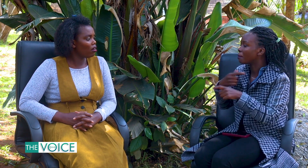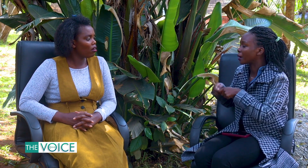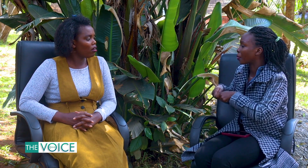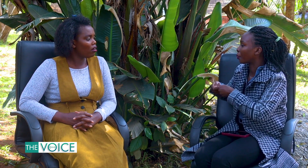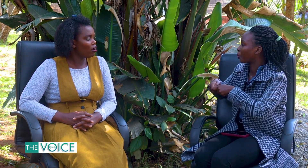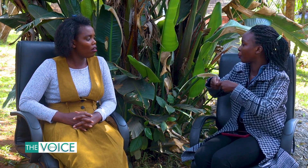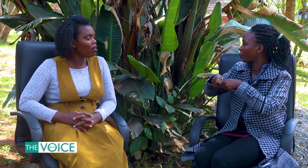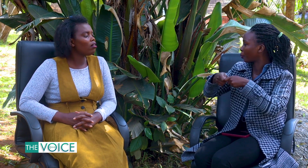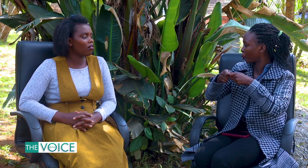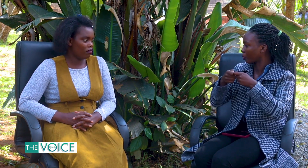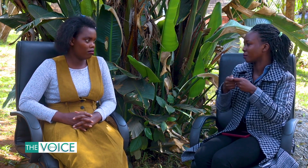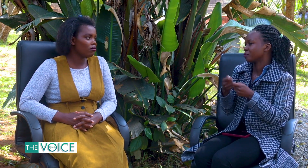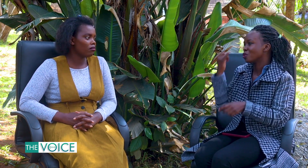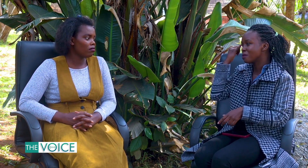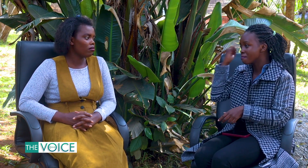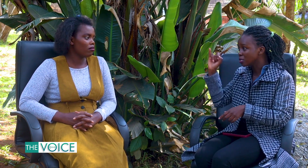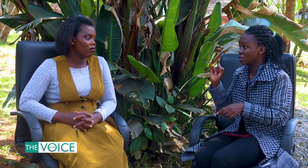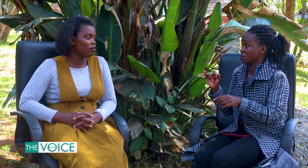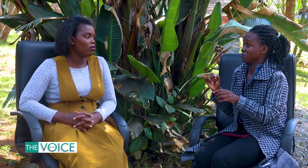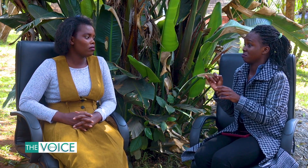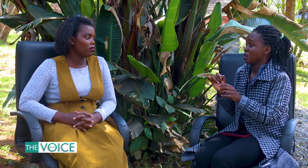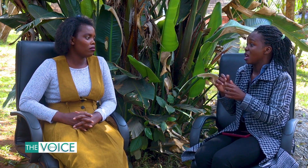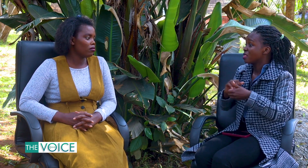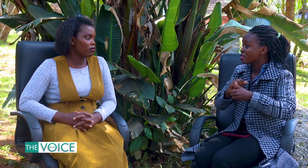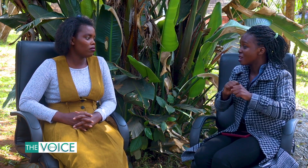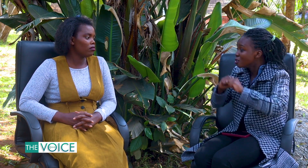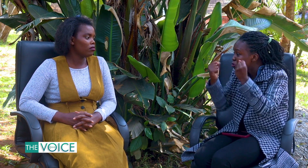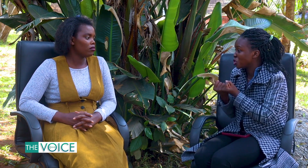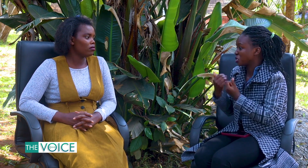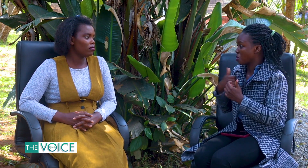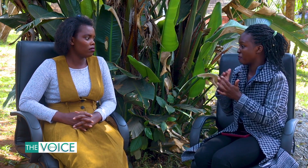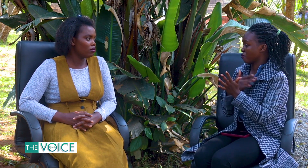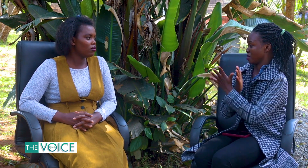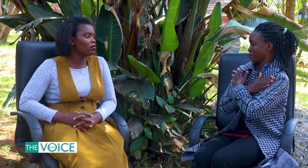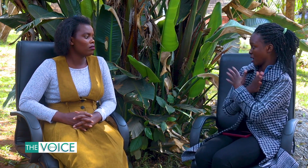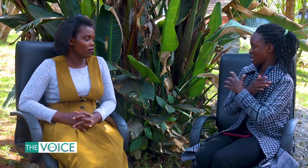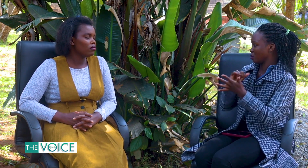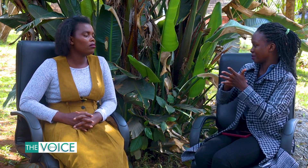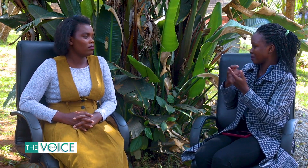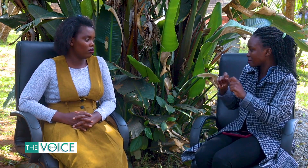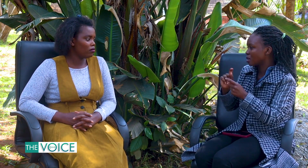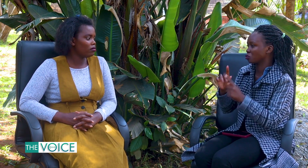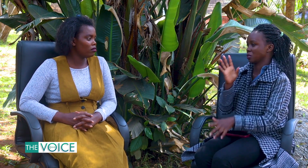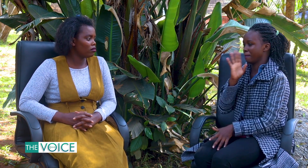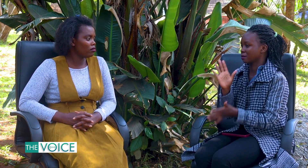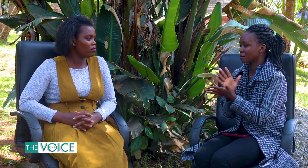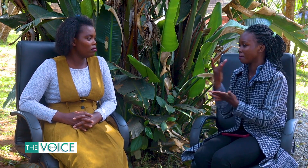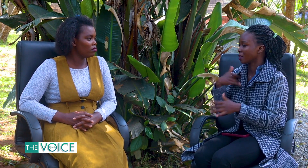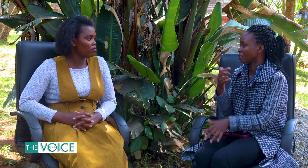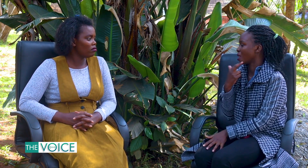they would say my sound was breaking. So you can imagine a situation where you're in a society with your friends where anytime you try to speak,